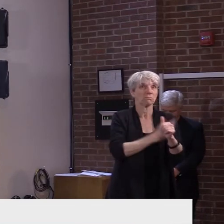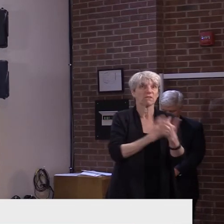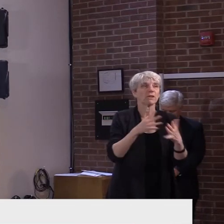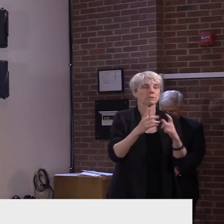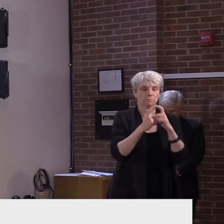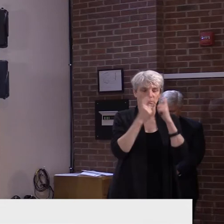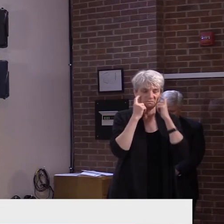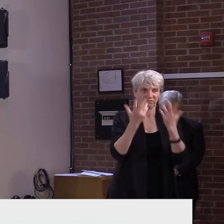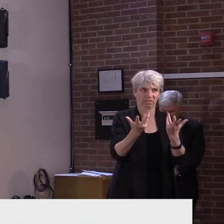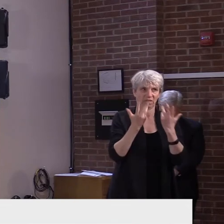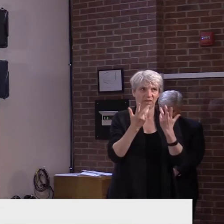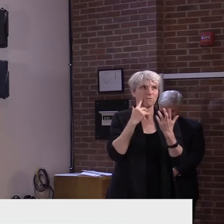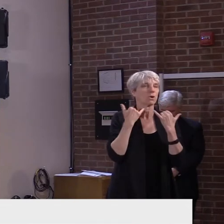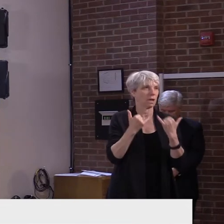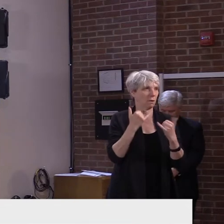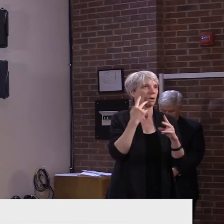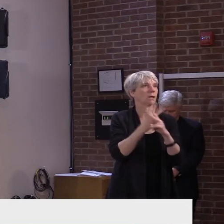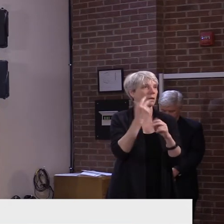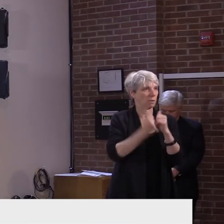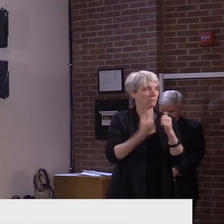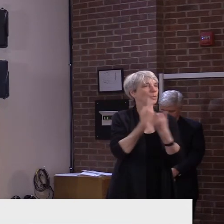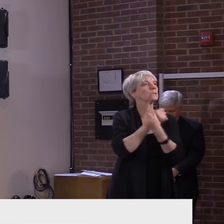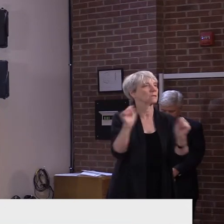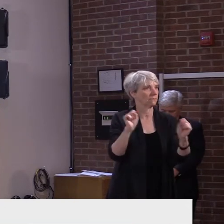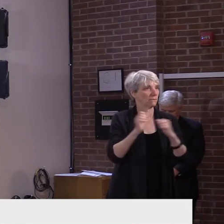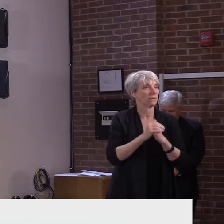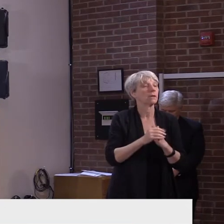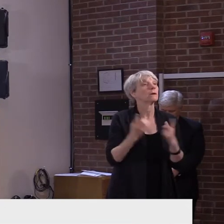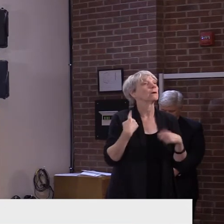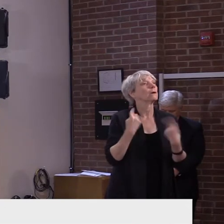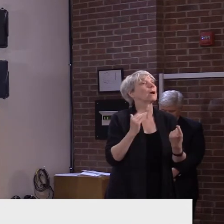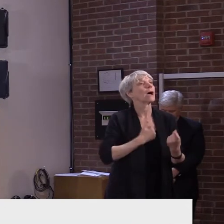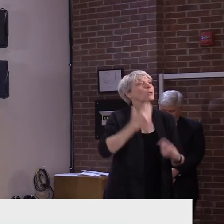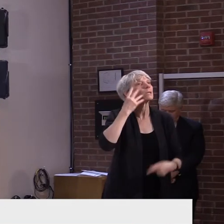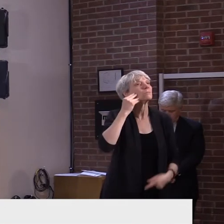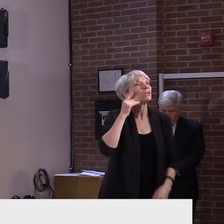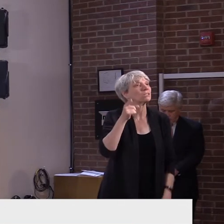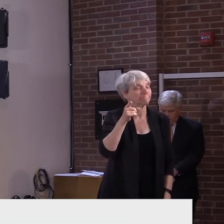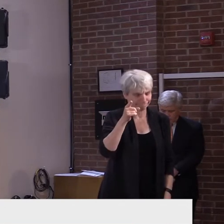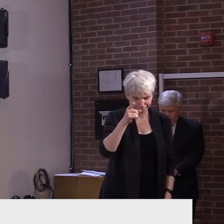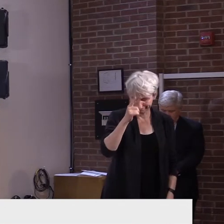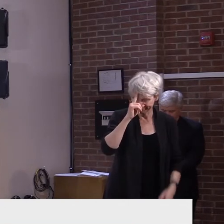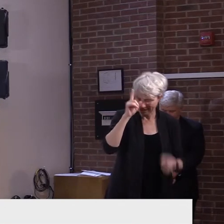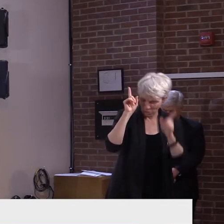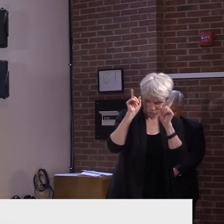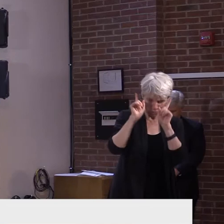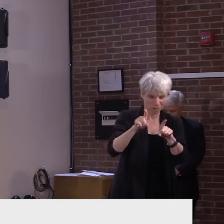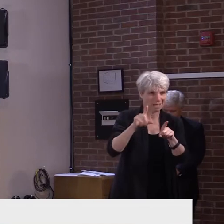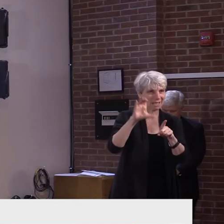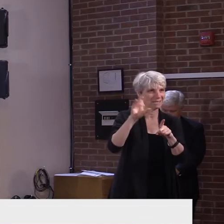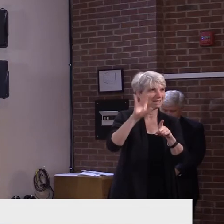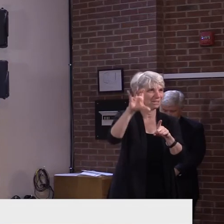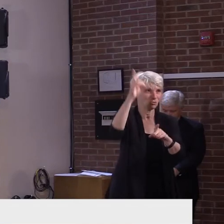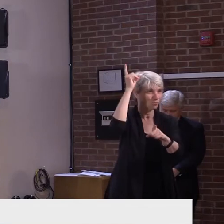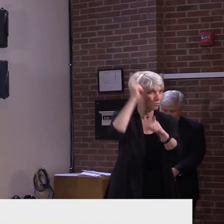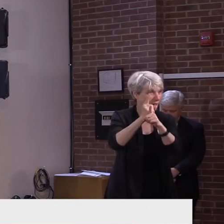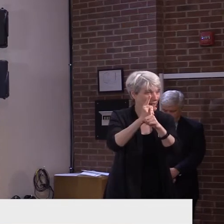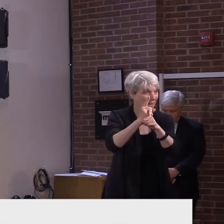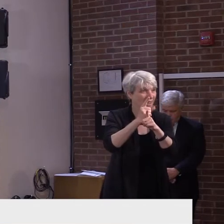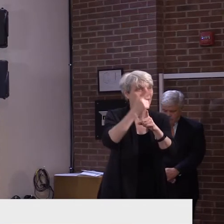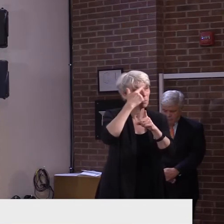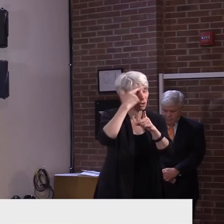this time, in our experience with COVID-19, I agree with this guidance, knowing we still have members of